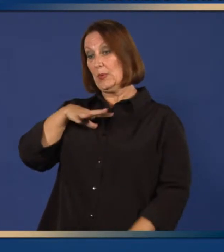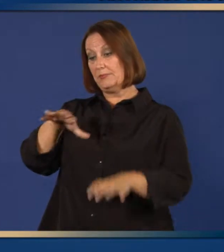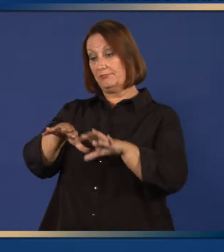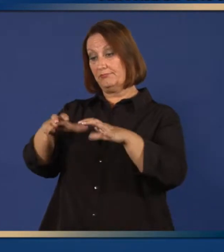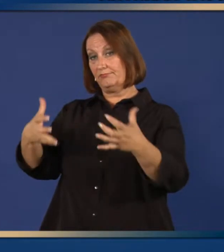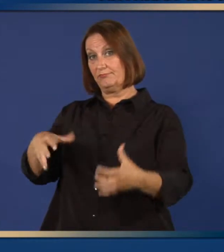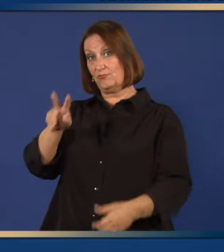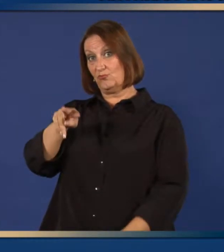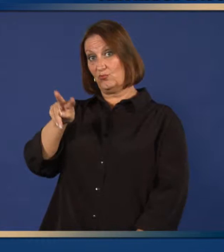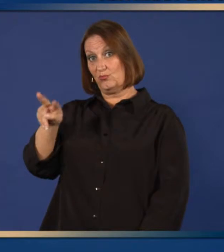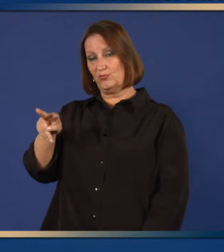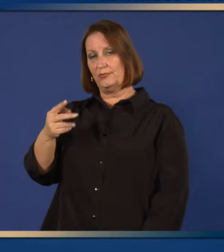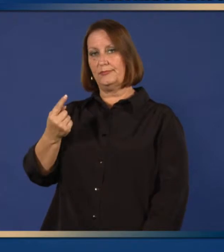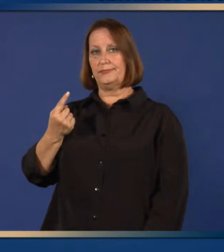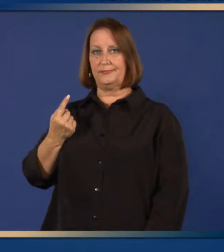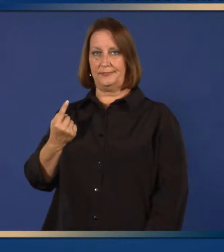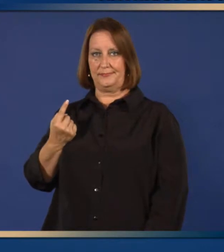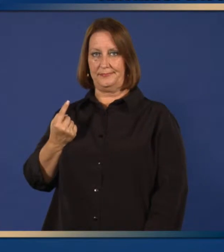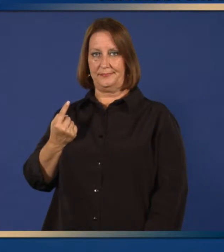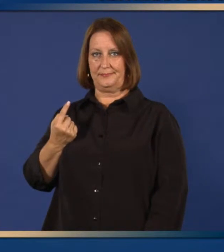women.